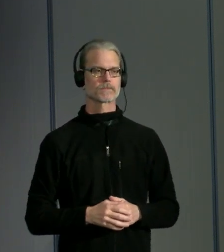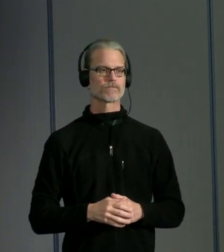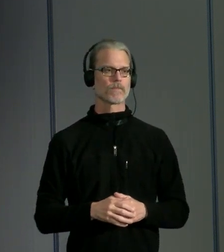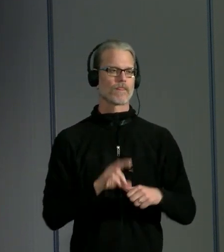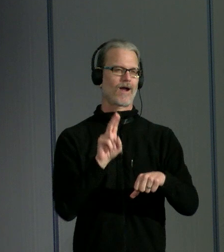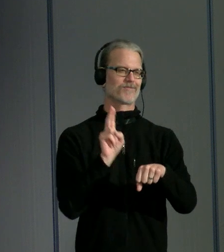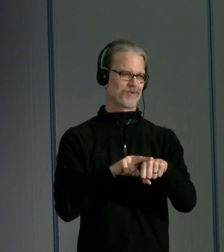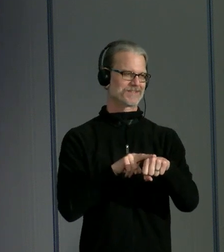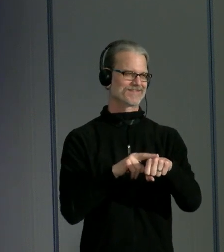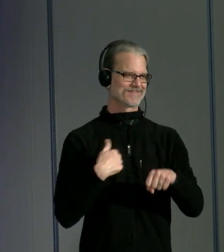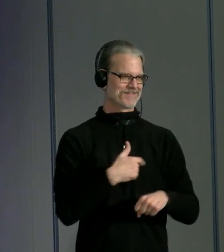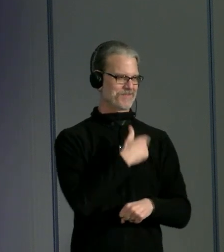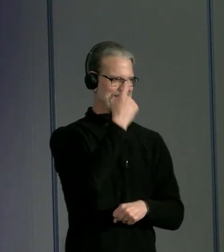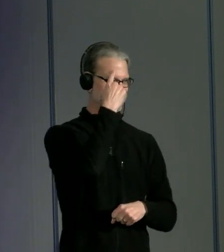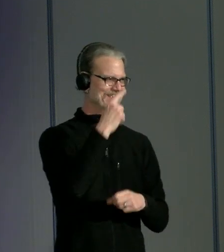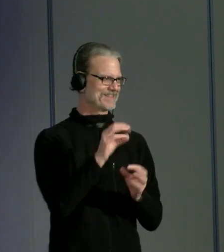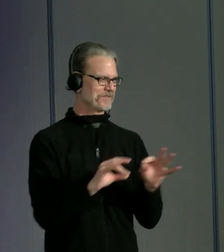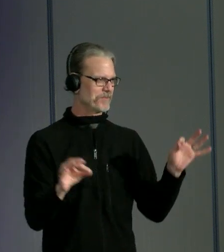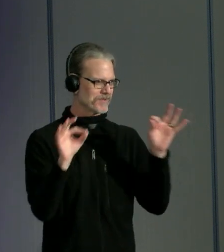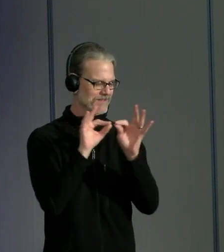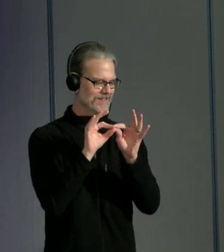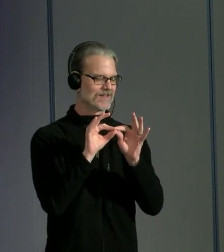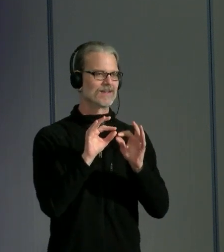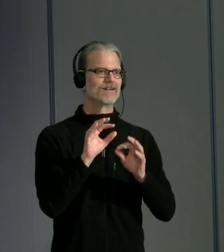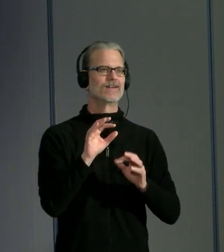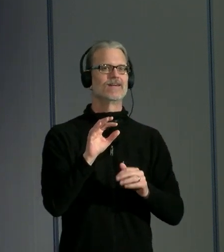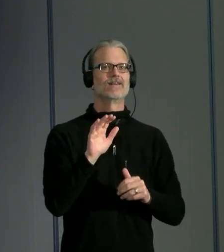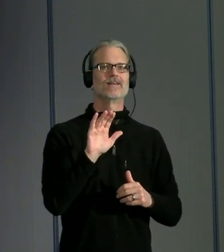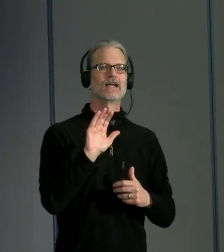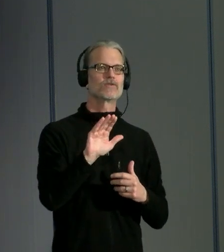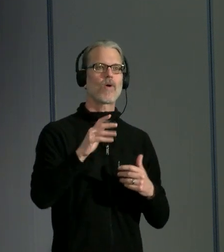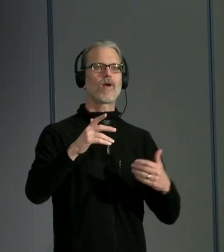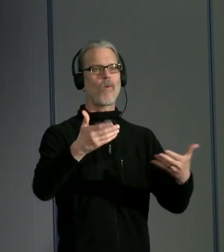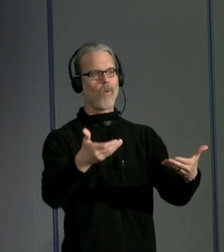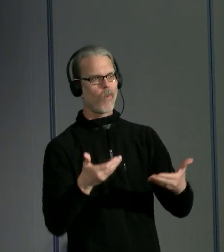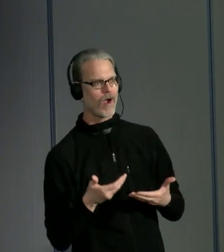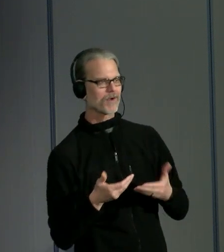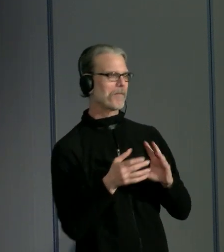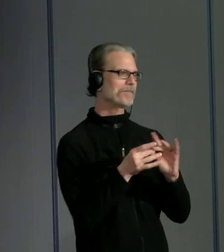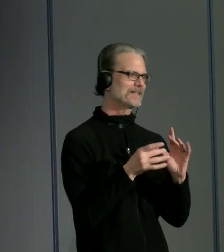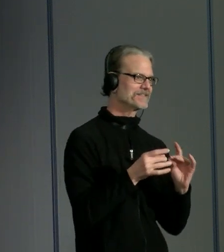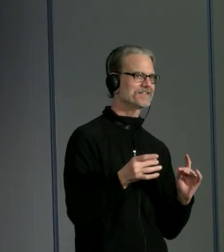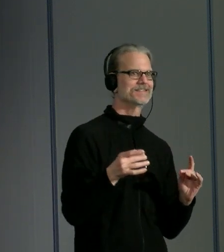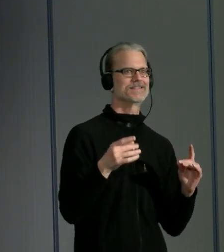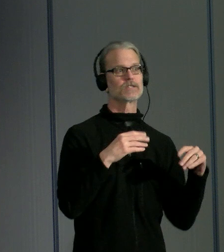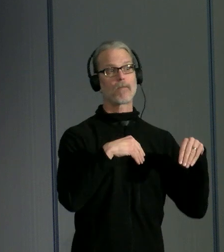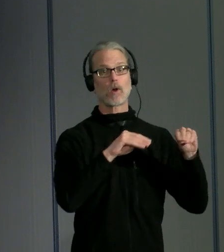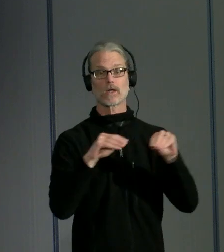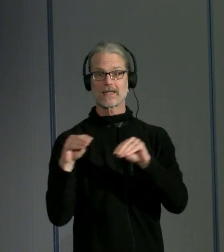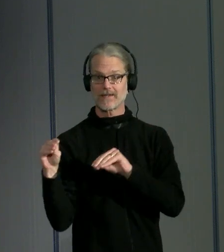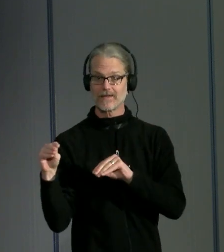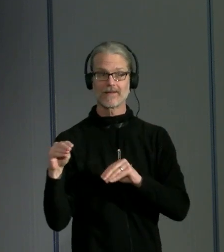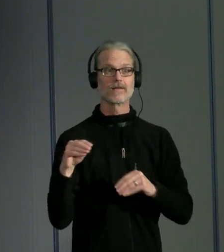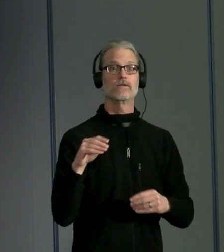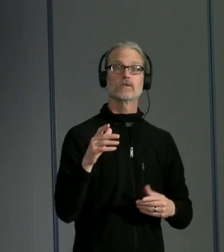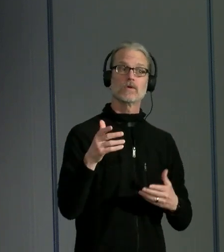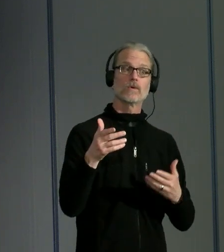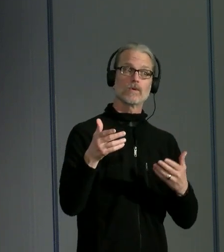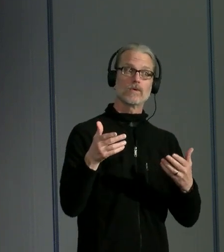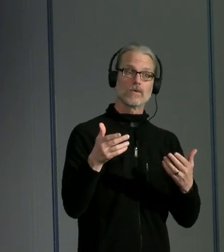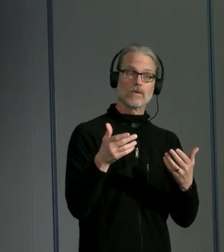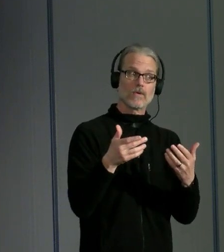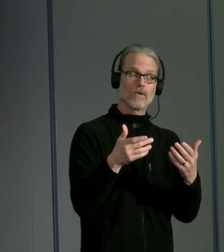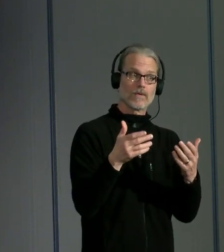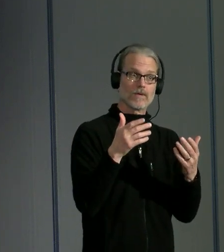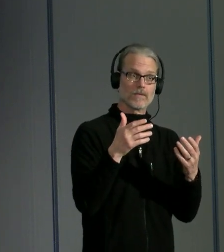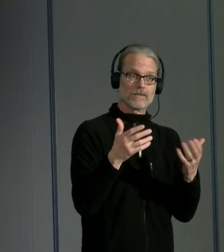course, we think it's important whenever you're in your welcome messaging and marketing to invite people to ask for accommodations